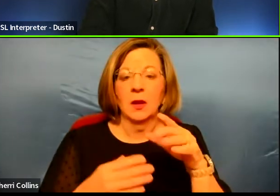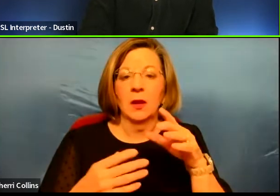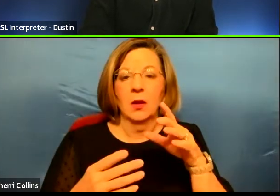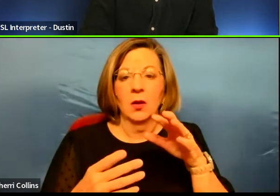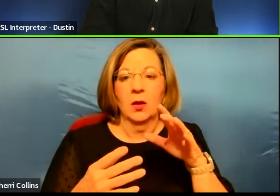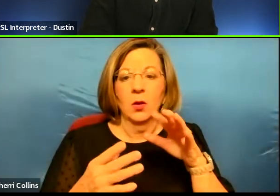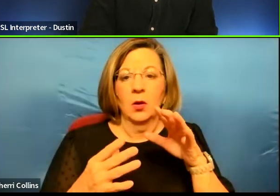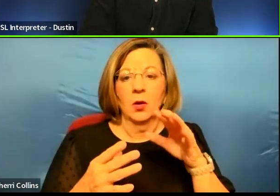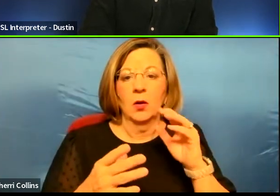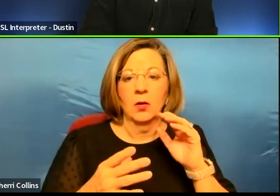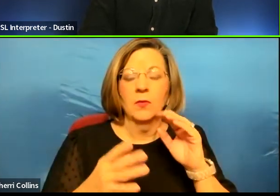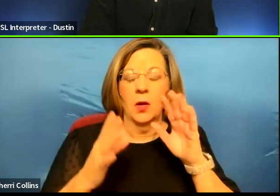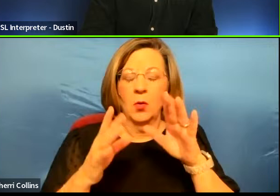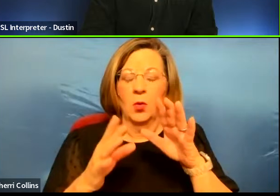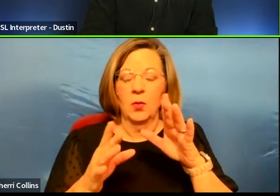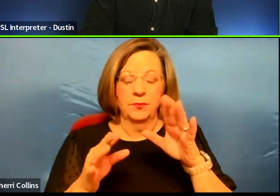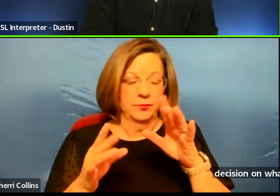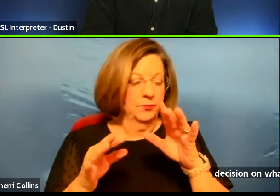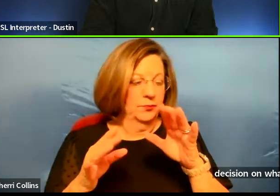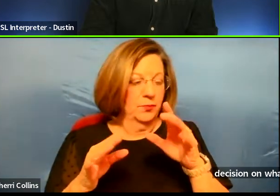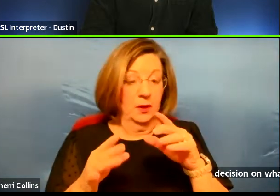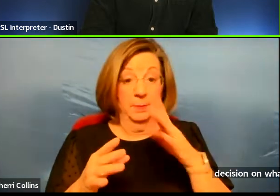Sherry?